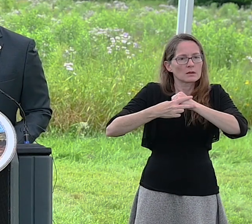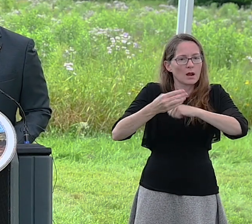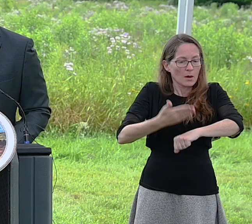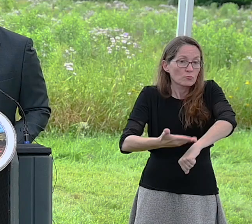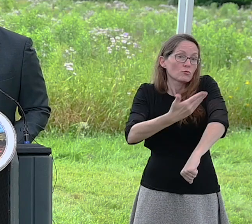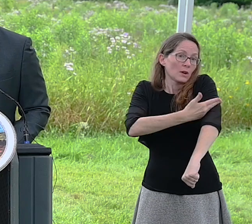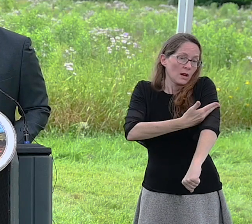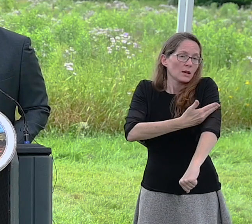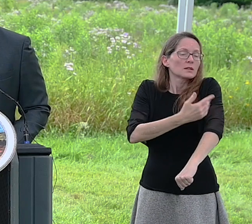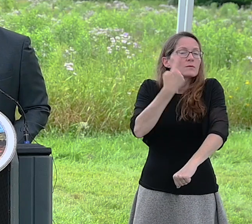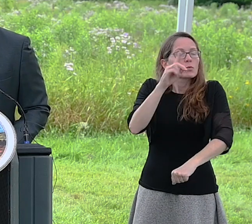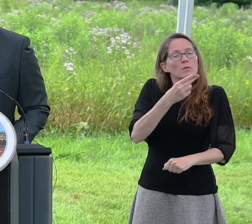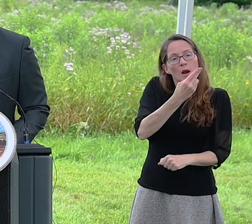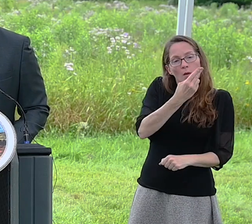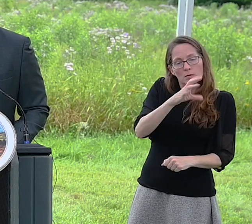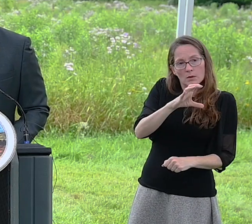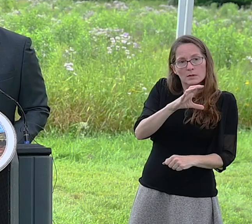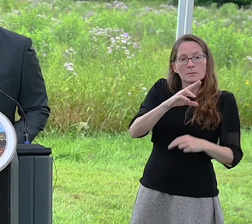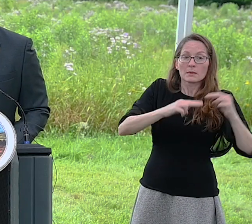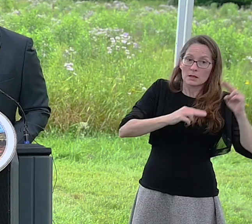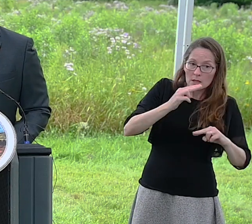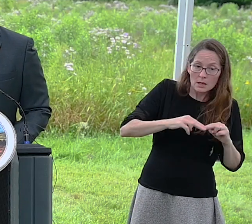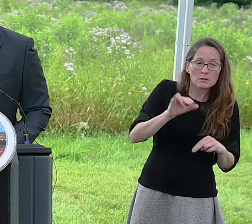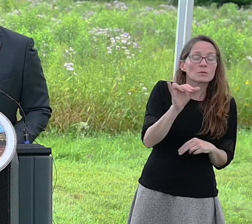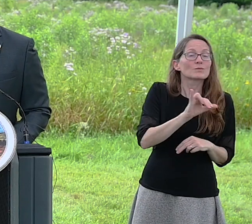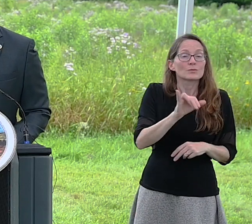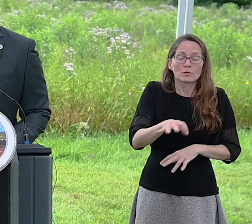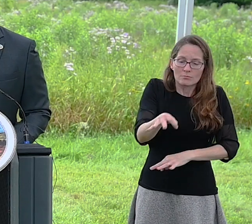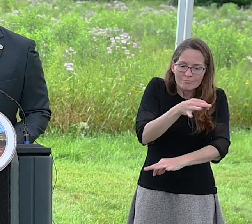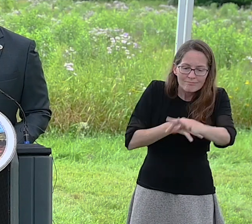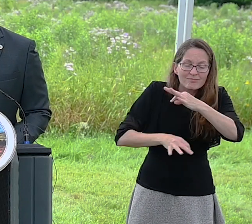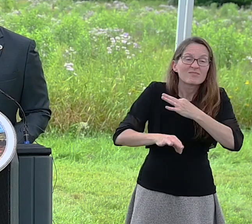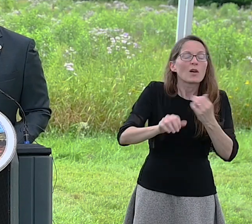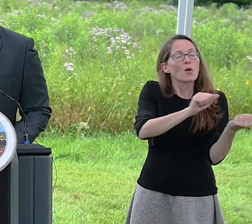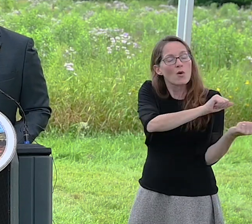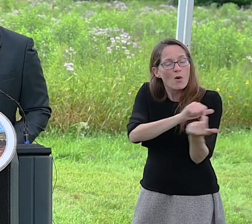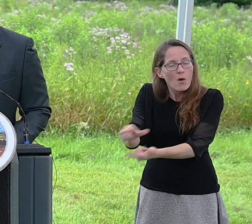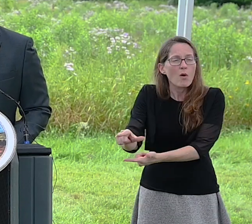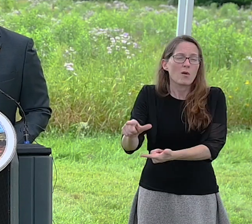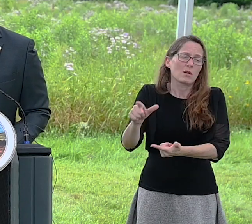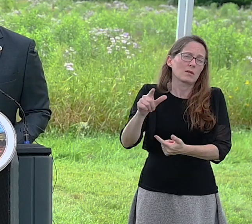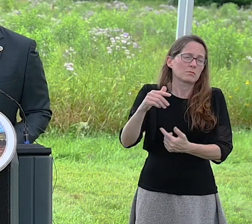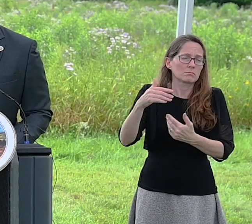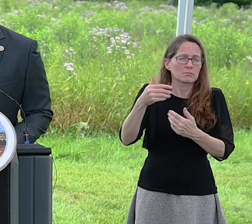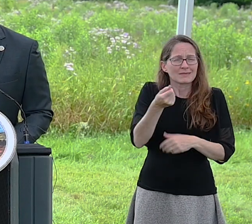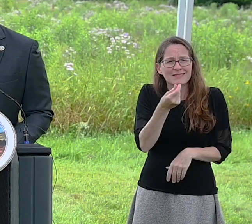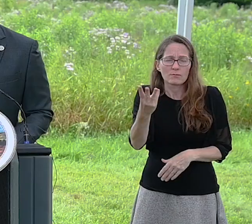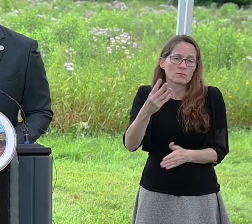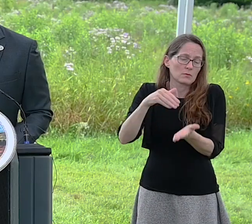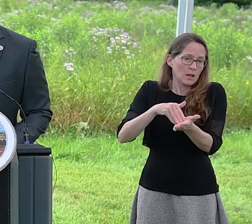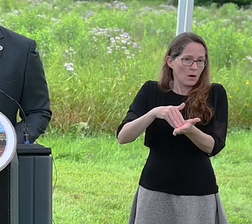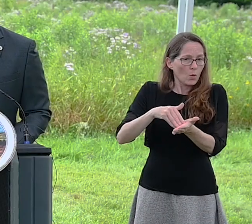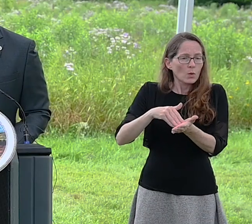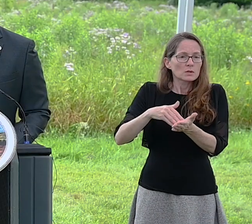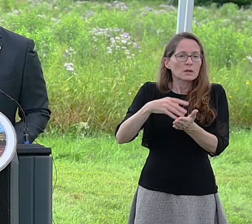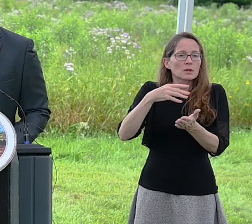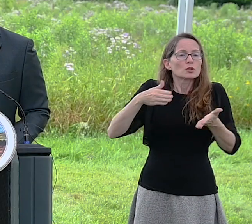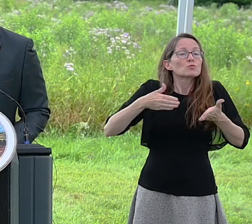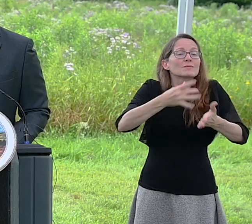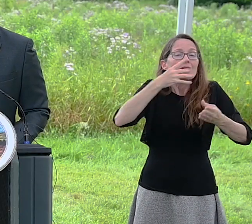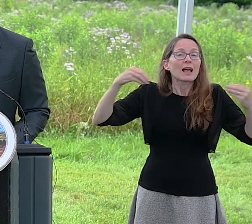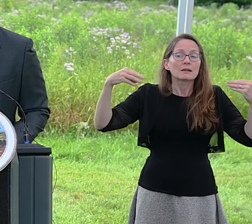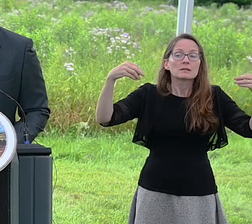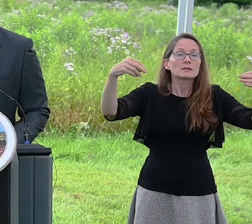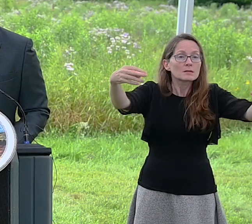county's 10,000 plus street lights with LED lighting. That adds another $4 million